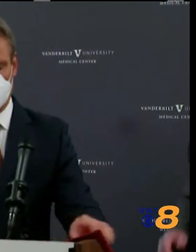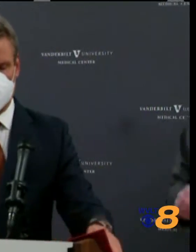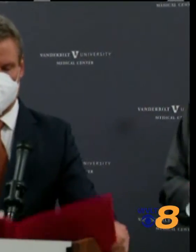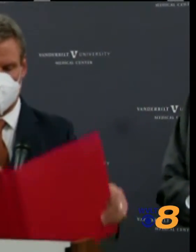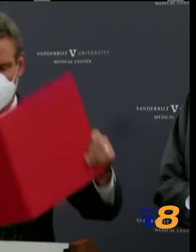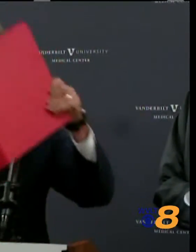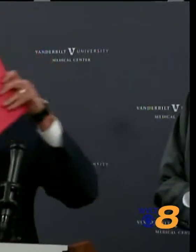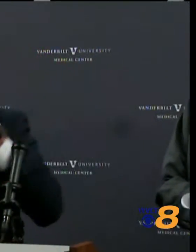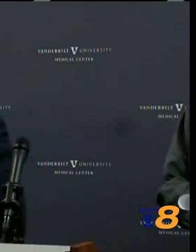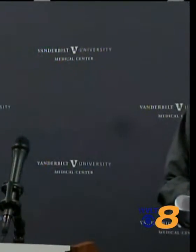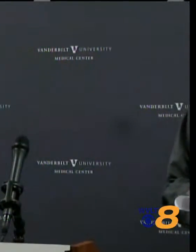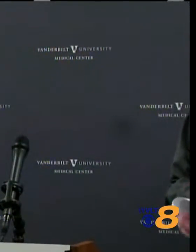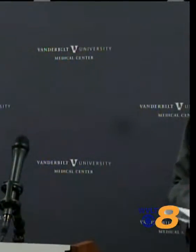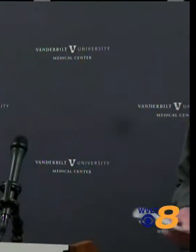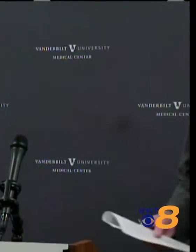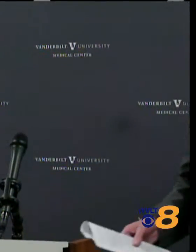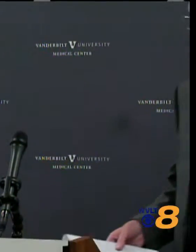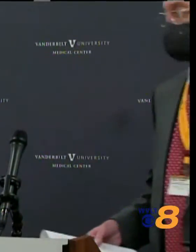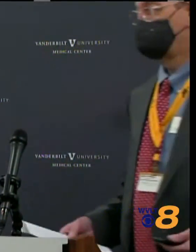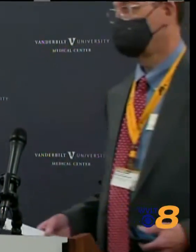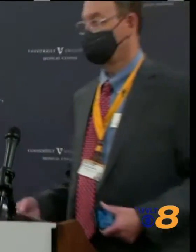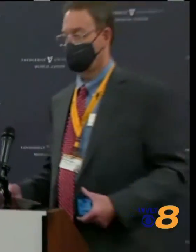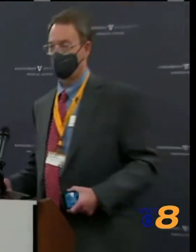Here, let's just do this.